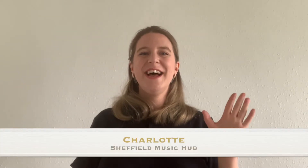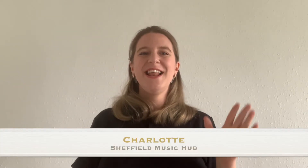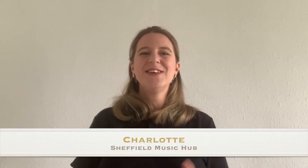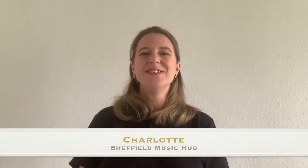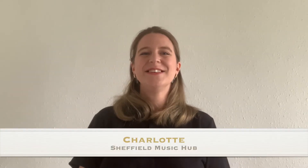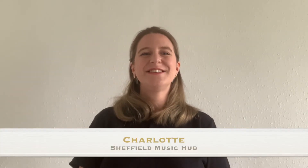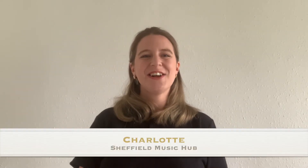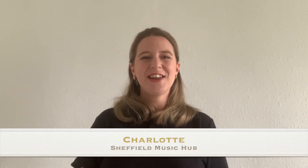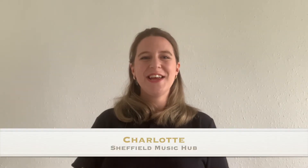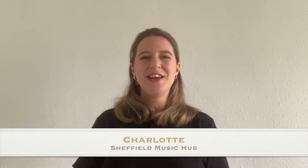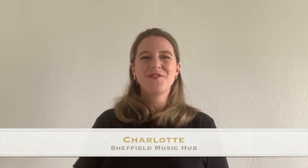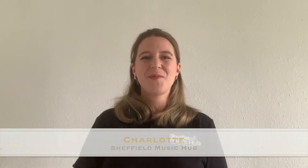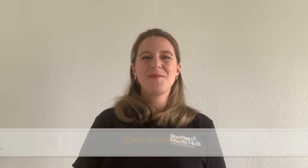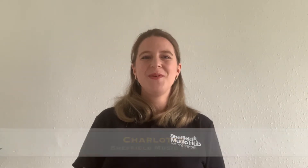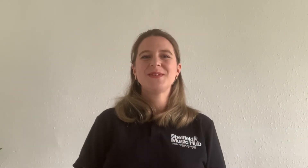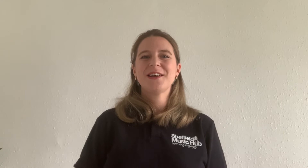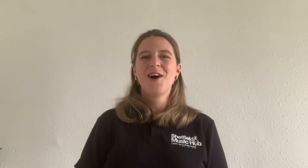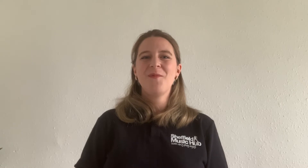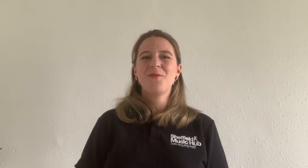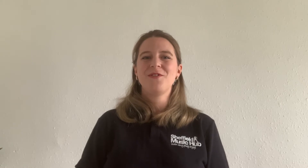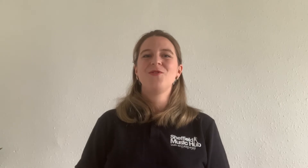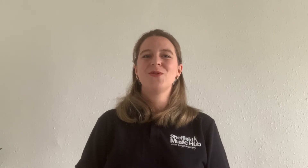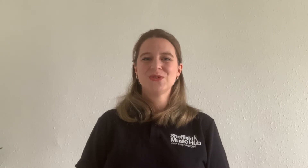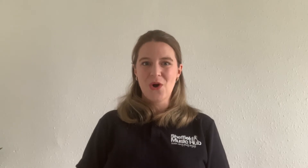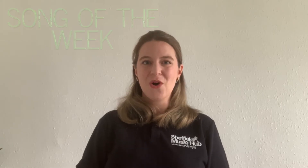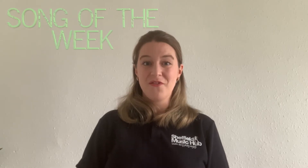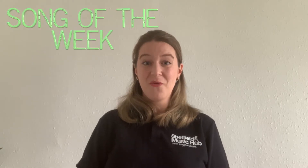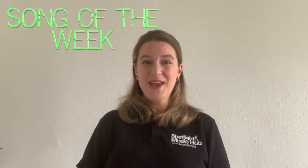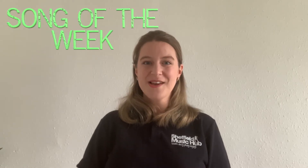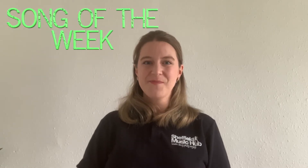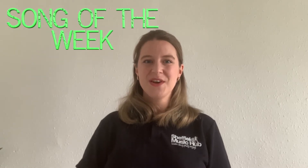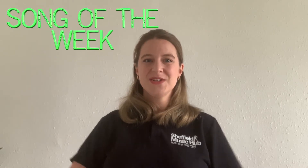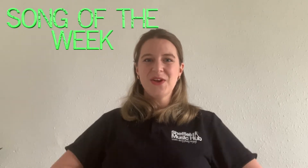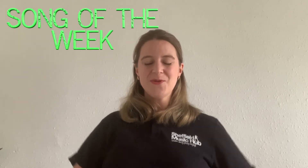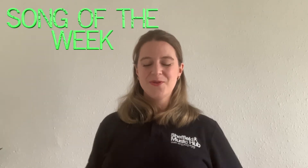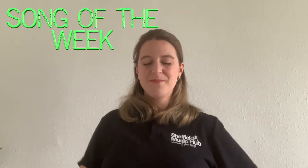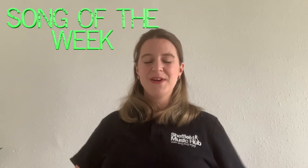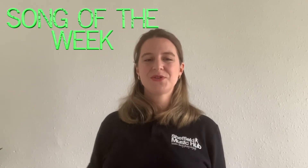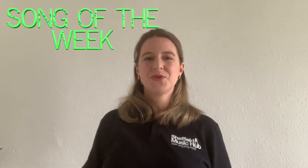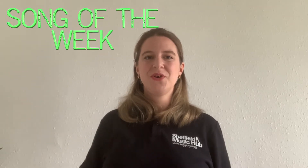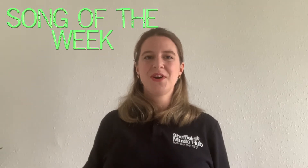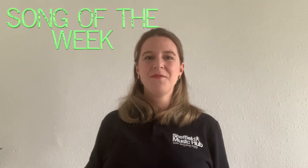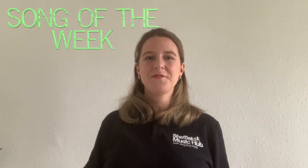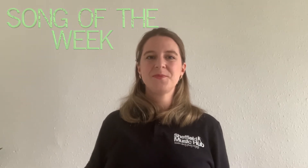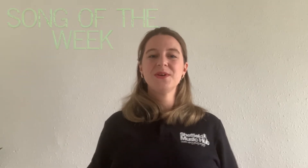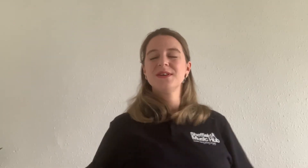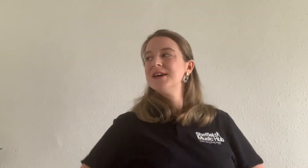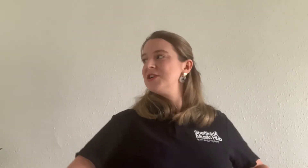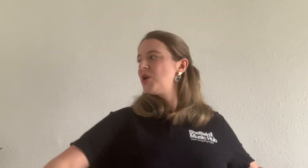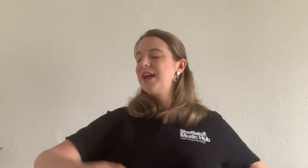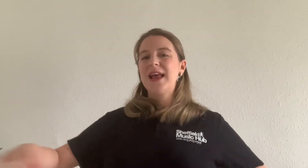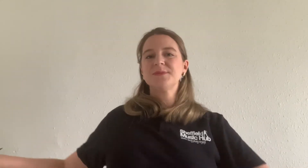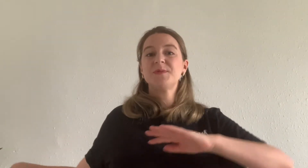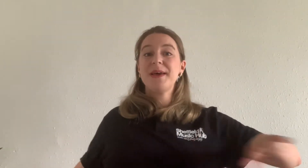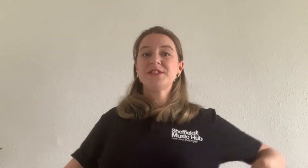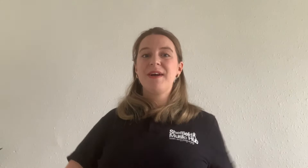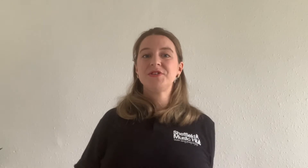Hello, Charlotte here from the Music Hub with your song of the week. So make sure you're comfortable, try and get some space around you for a